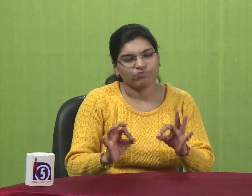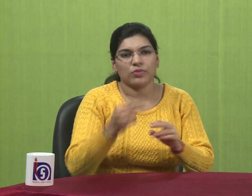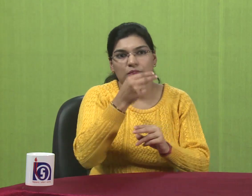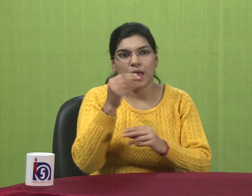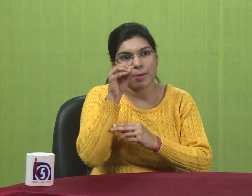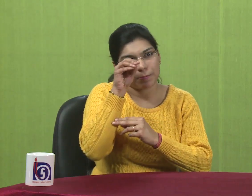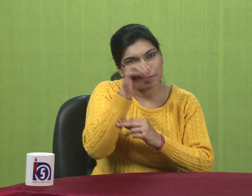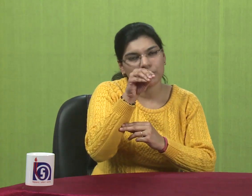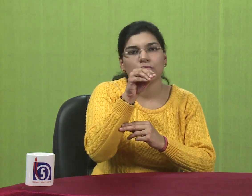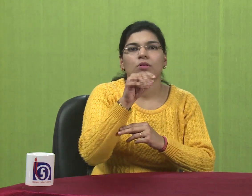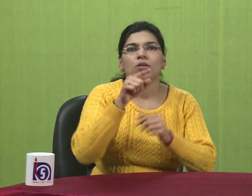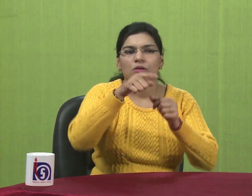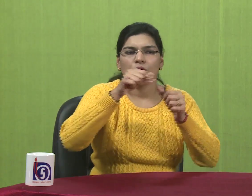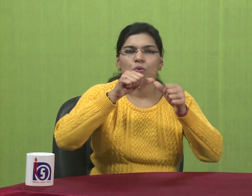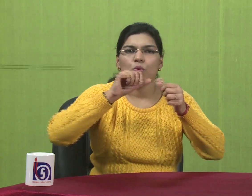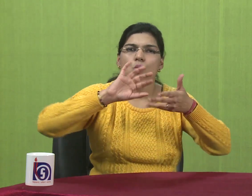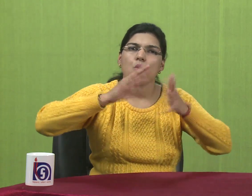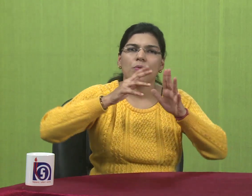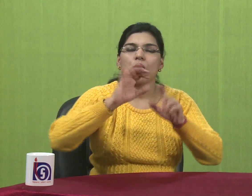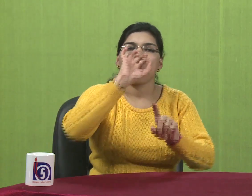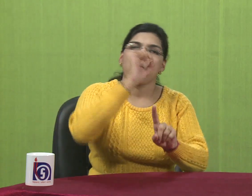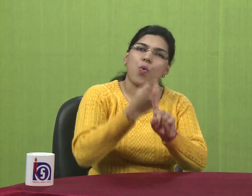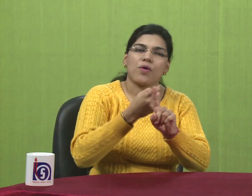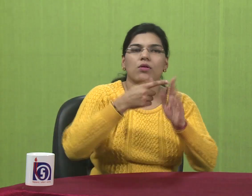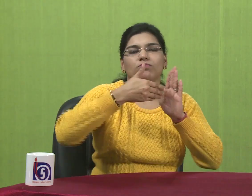So the new word, you can add it.